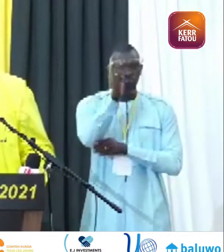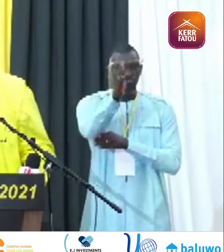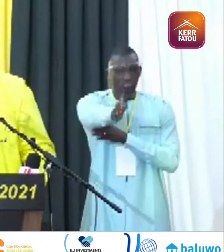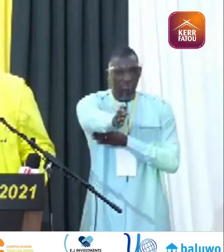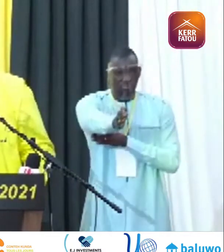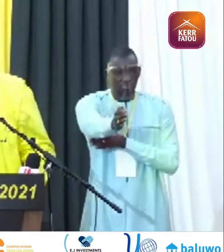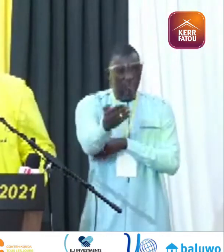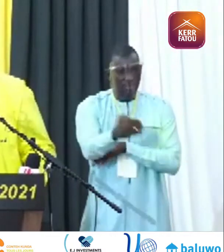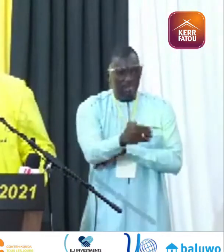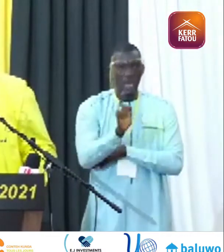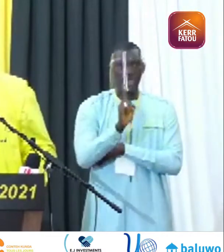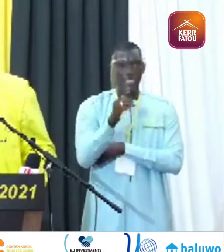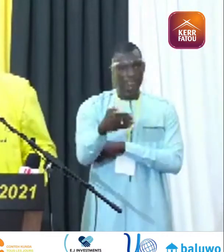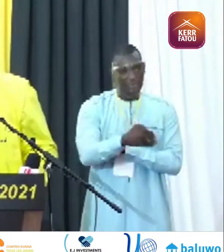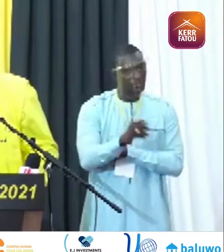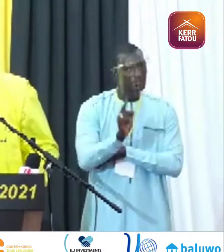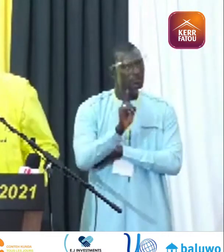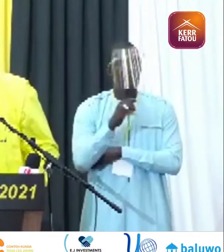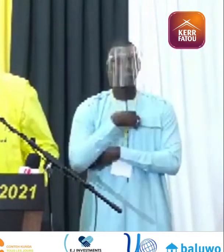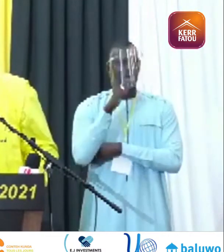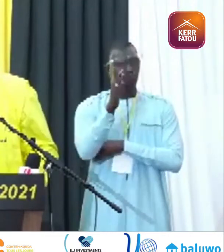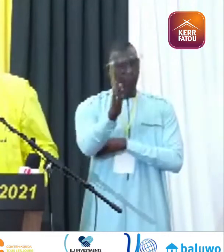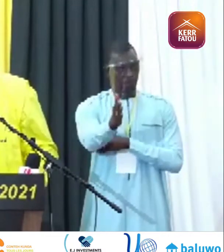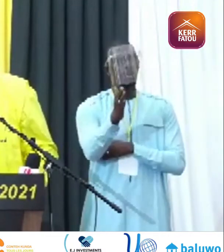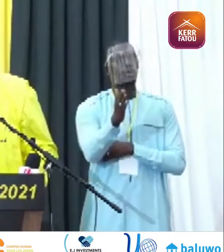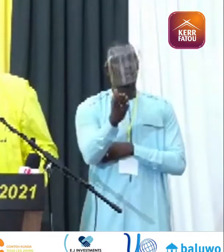alali mbolo diko tassare diko pisser passar